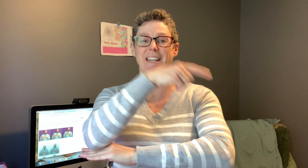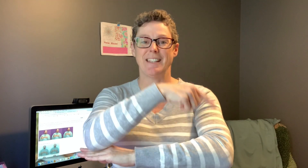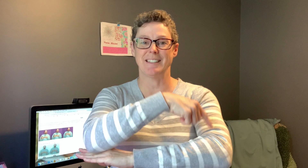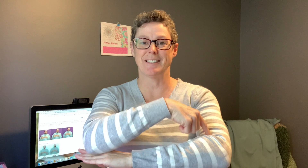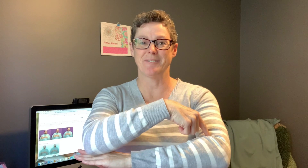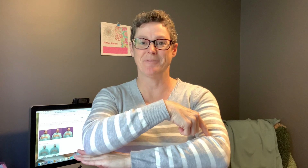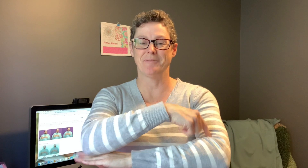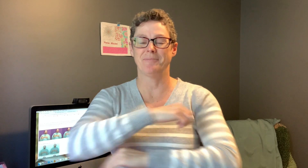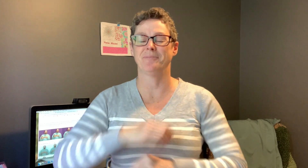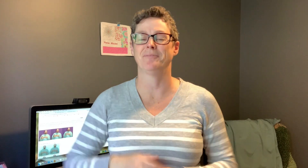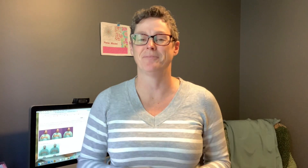days?